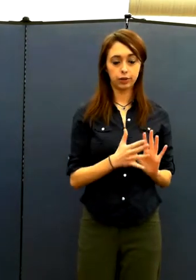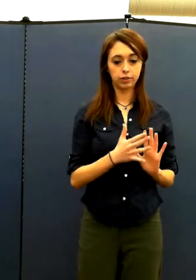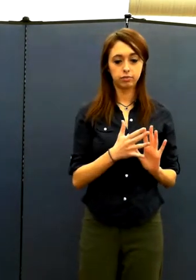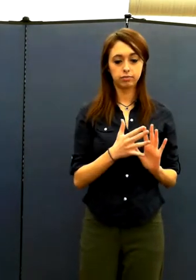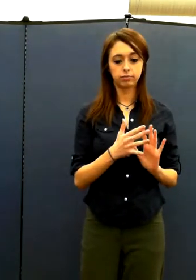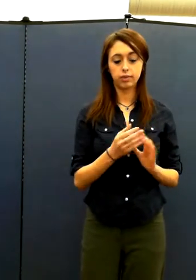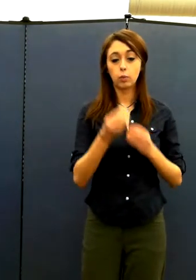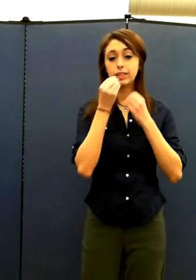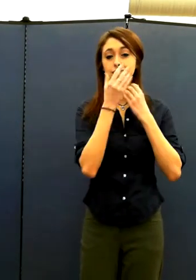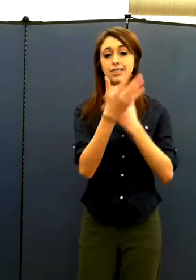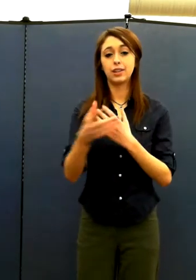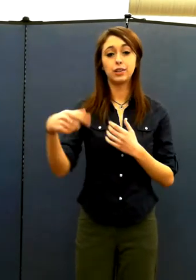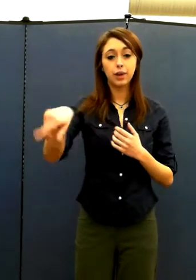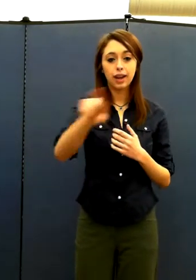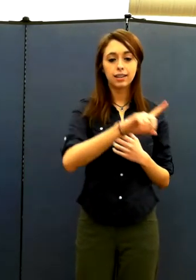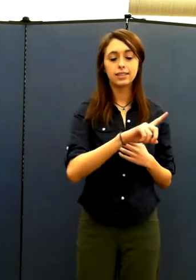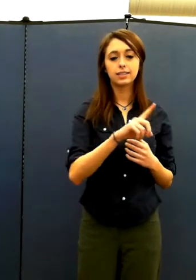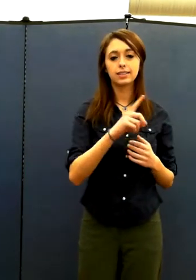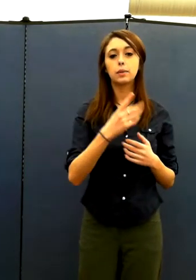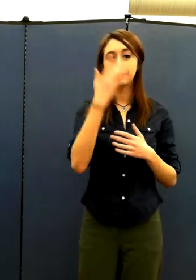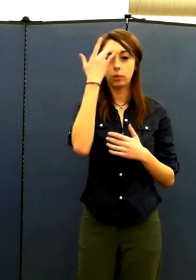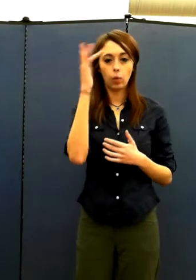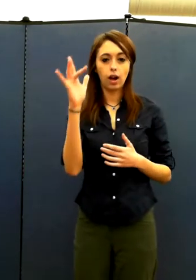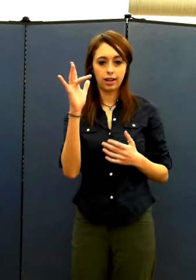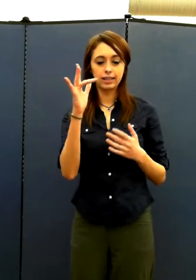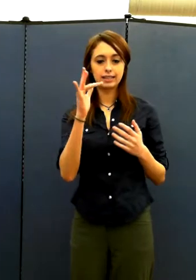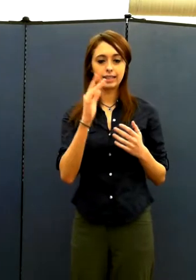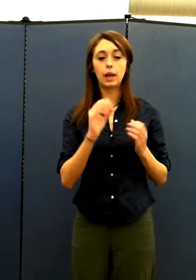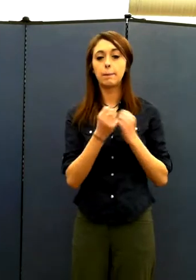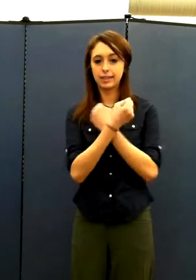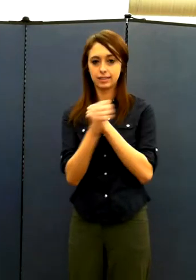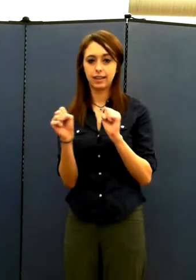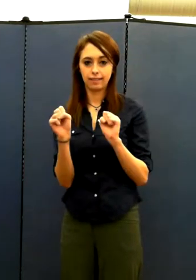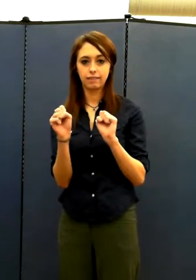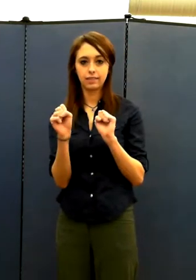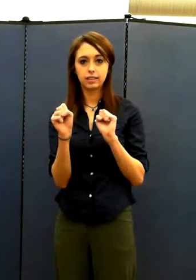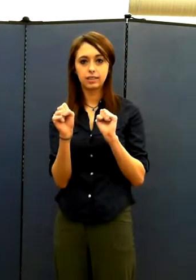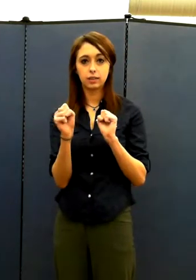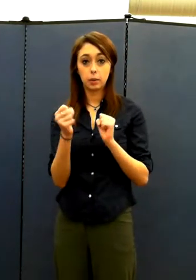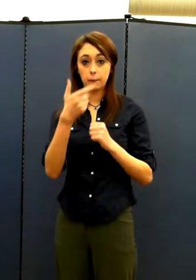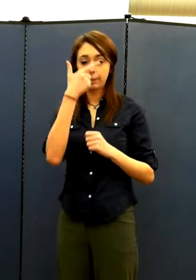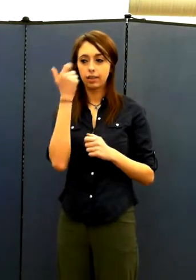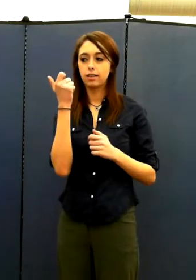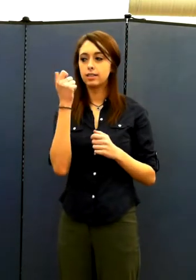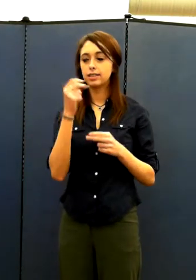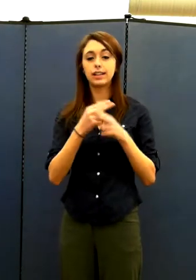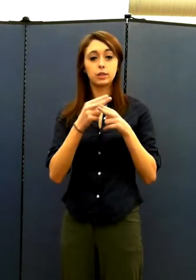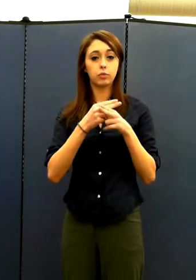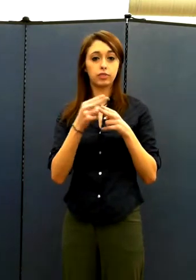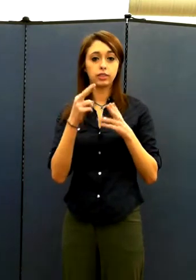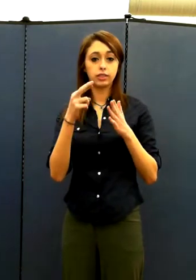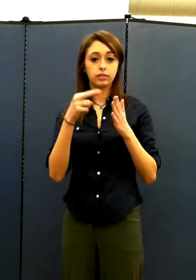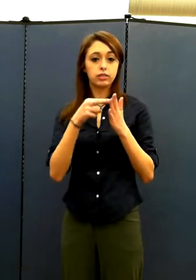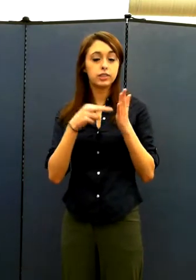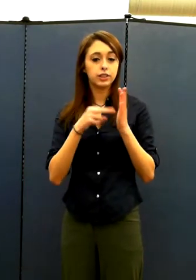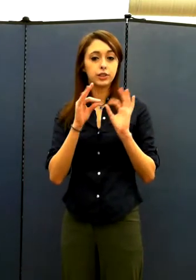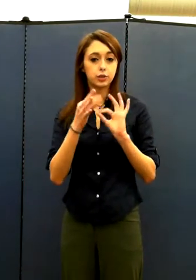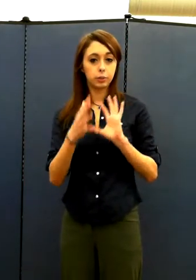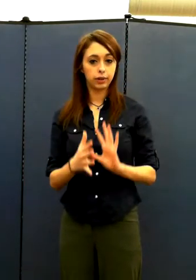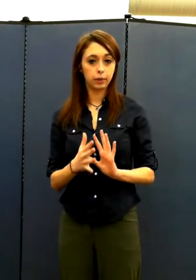to be wise and to be safe, because as a provisional interpreter, there are assignments that